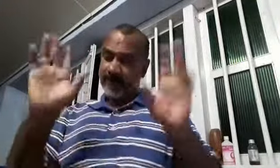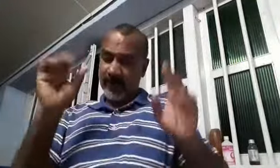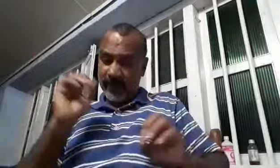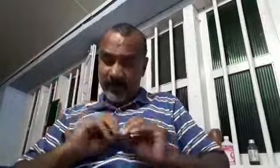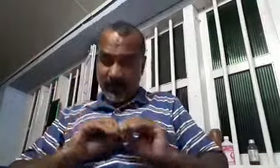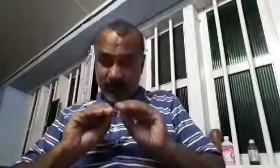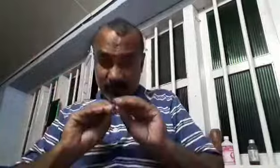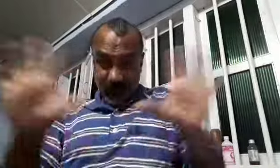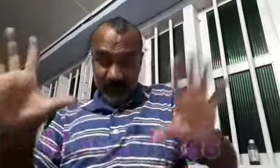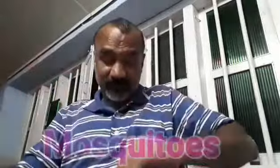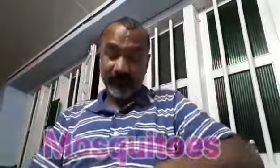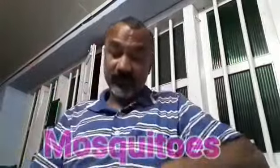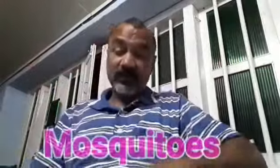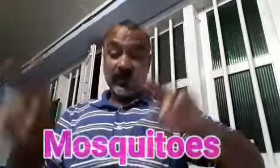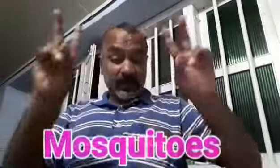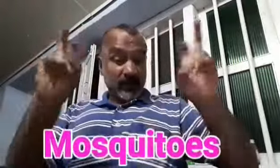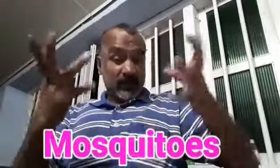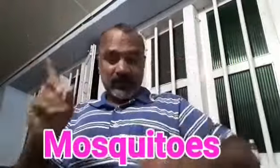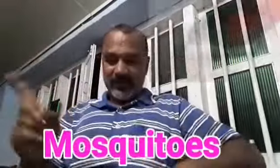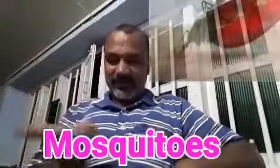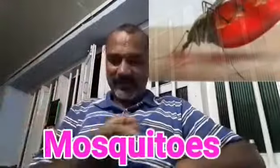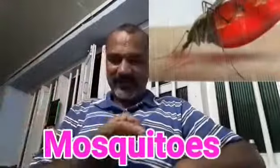You need walk of water? It's a common